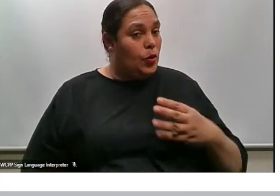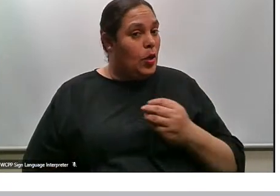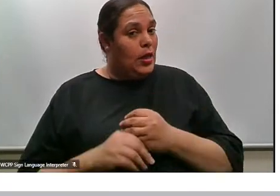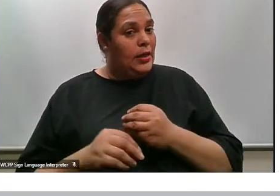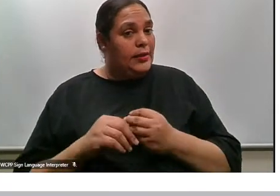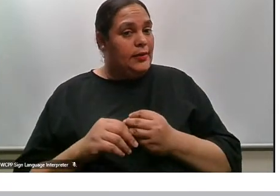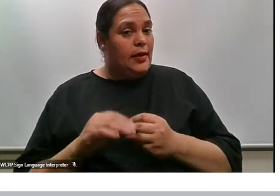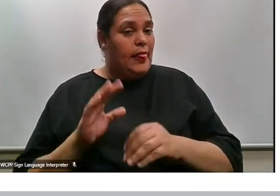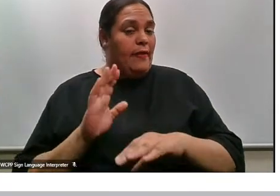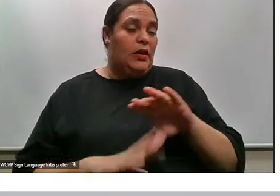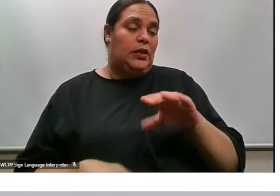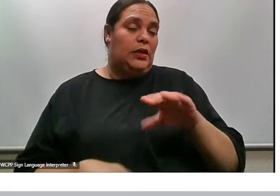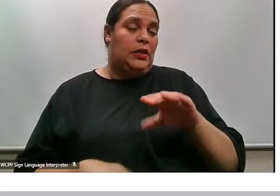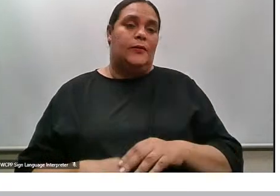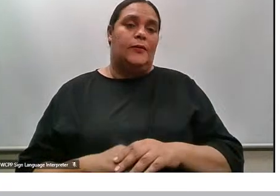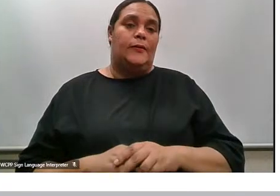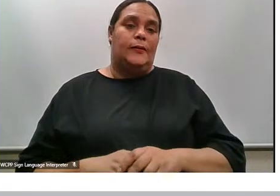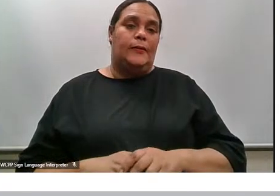fines?